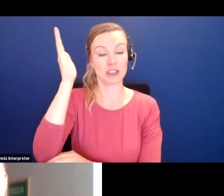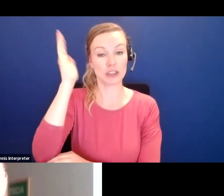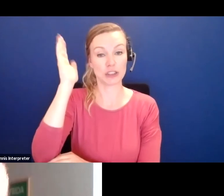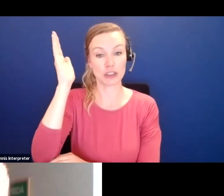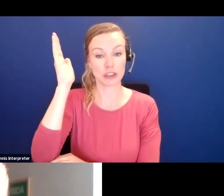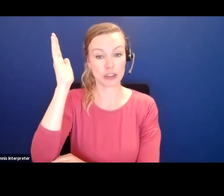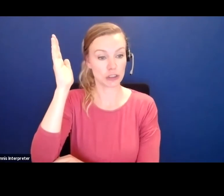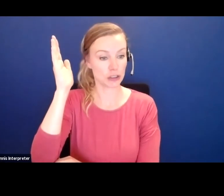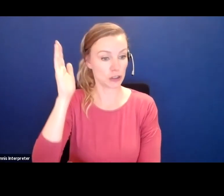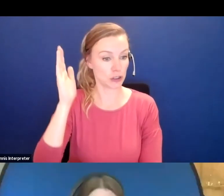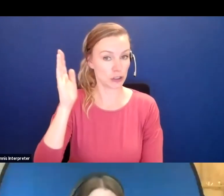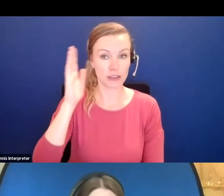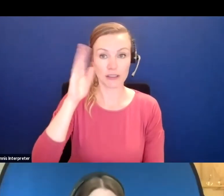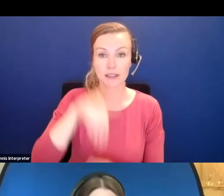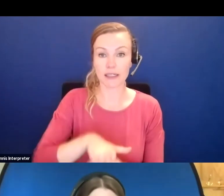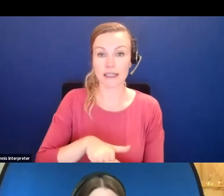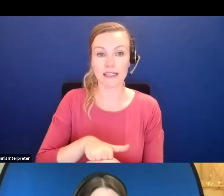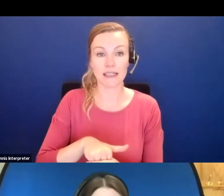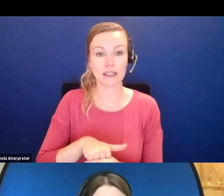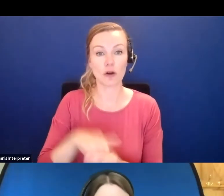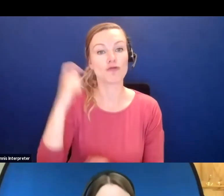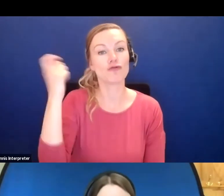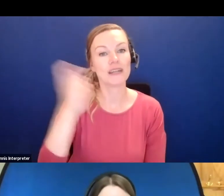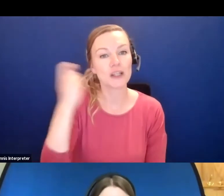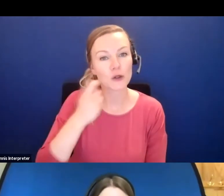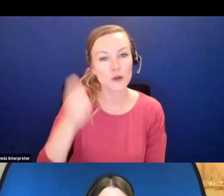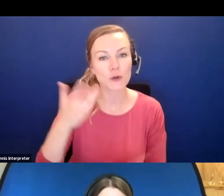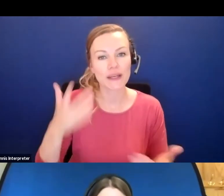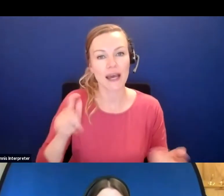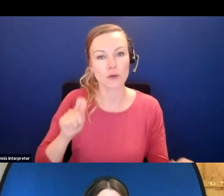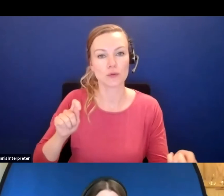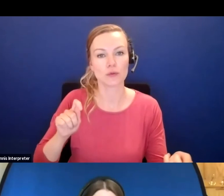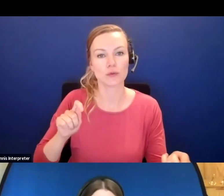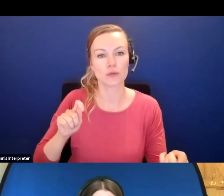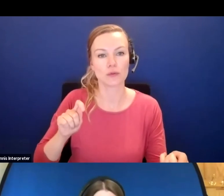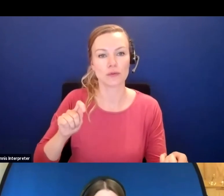joined by Rinku. And he's going to talk a little bit about his work. So